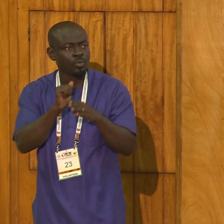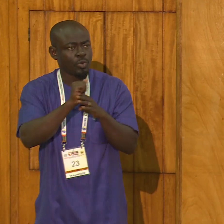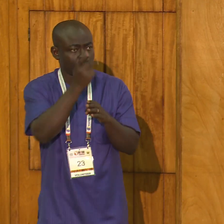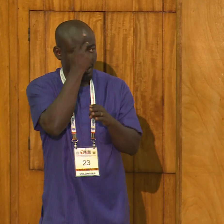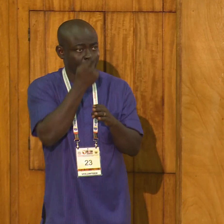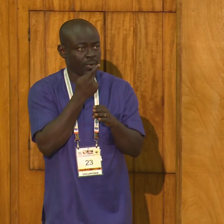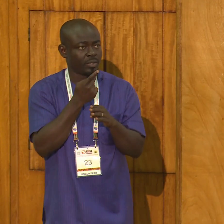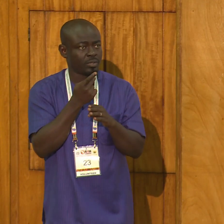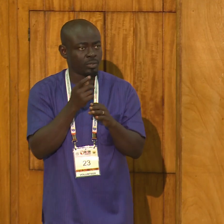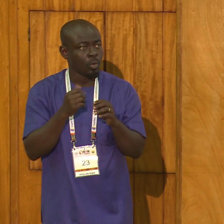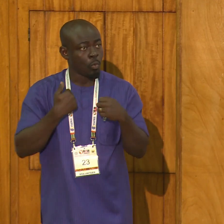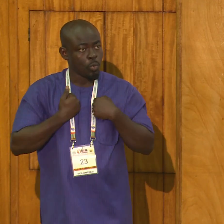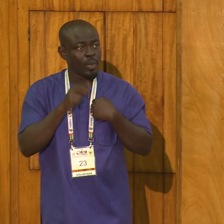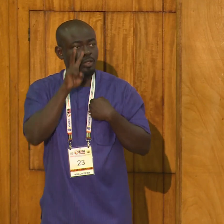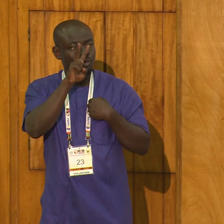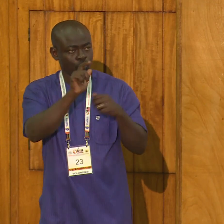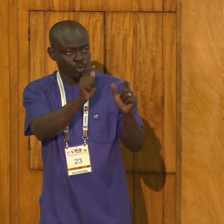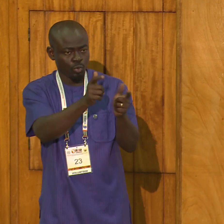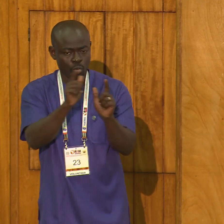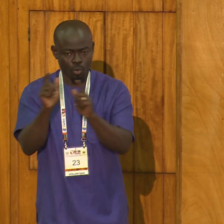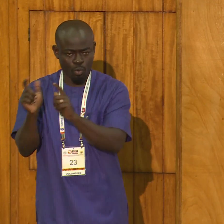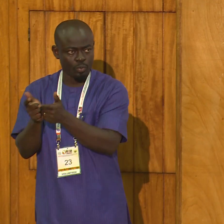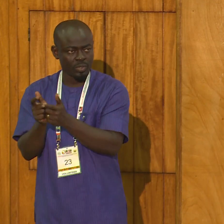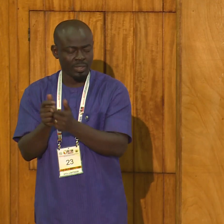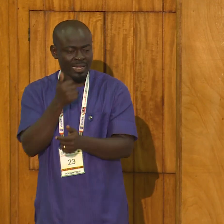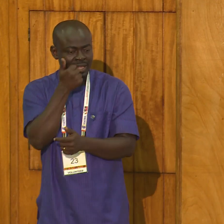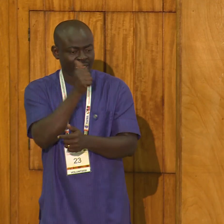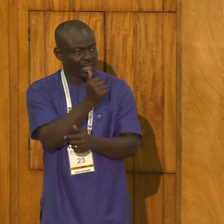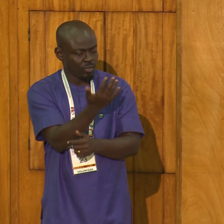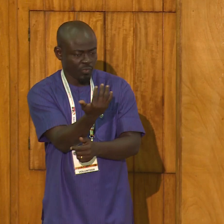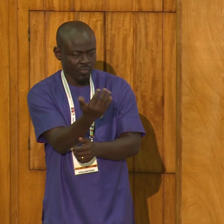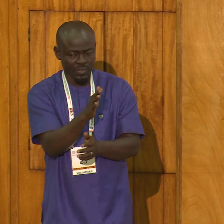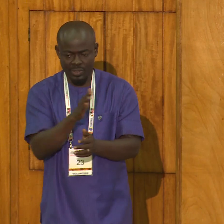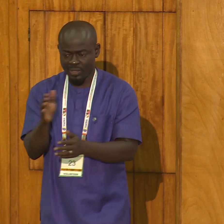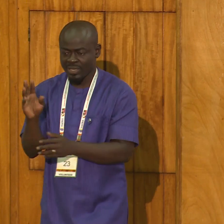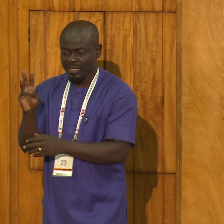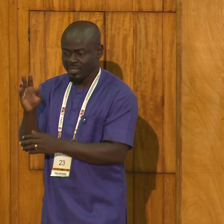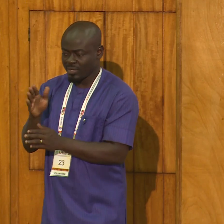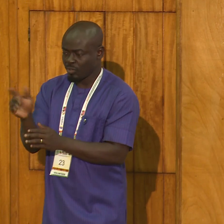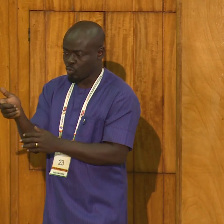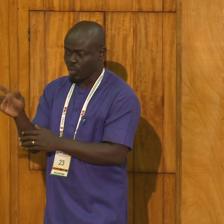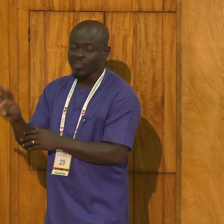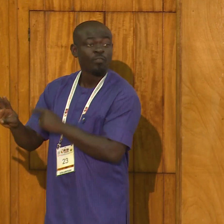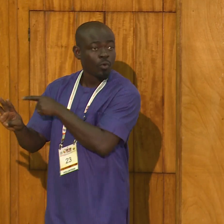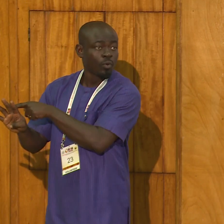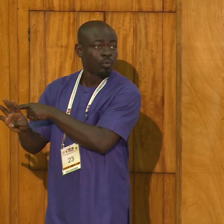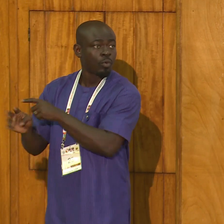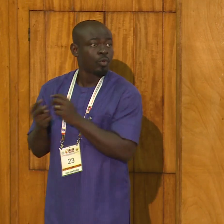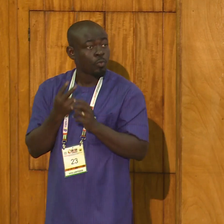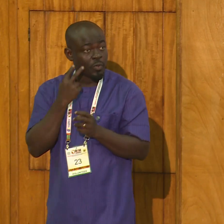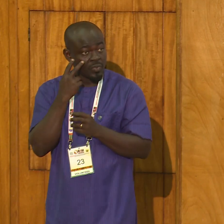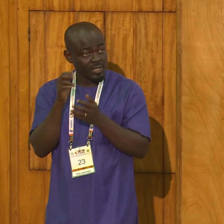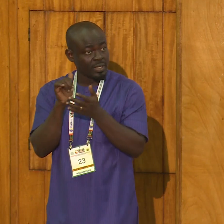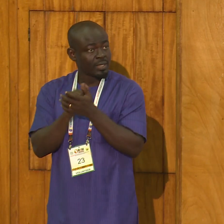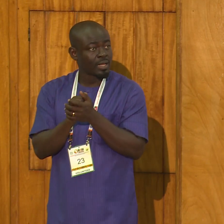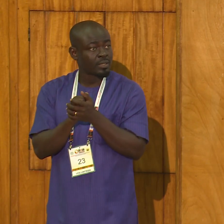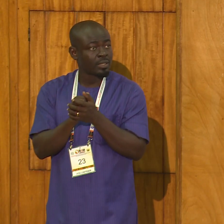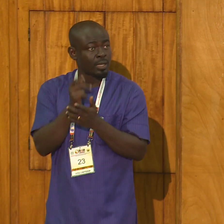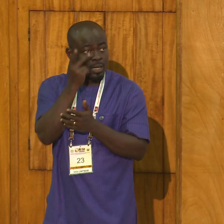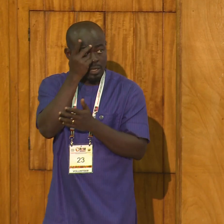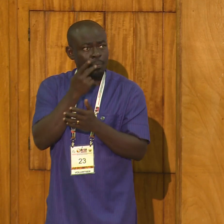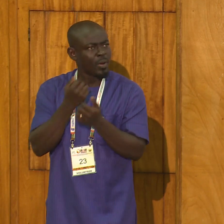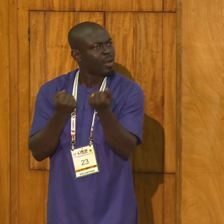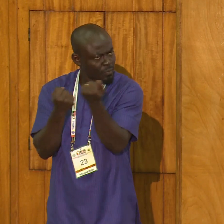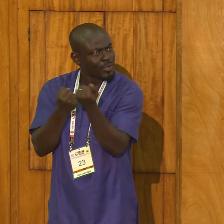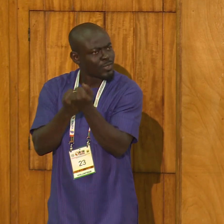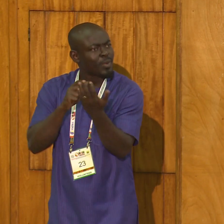these groups into two, 10 to 15, then 16 to 24. So we have really realized that the parents are really